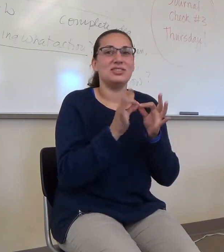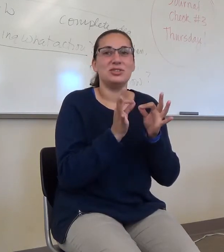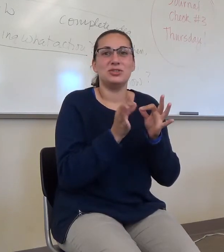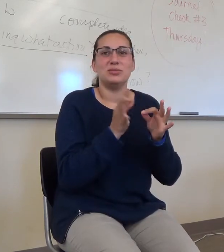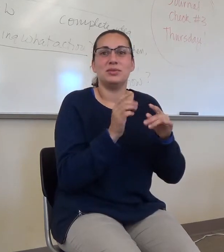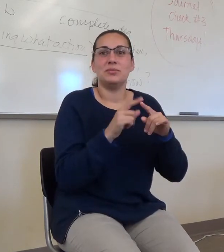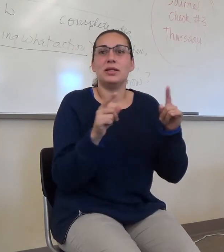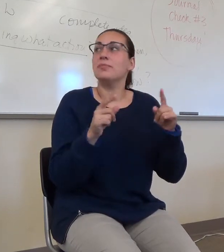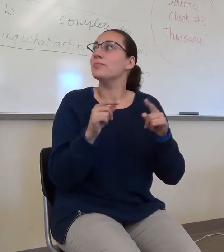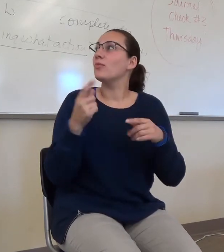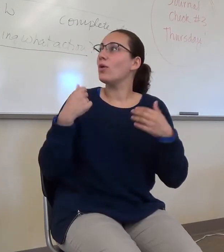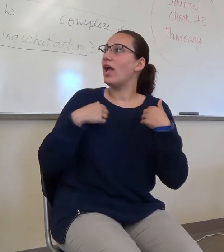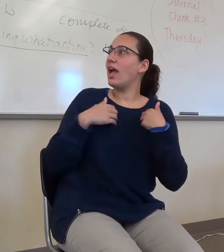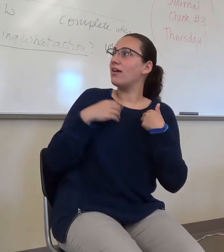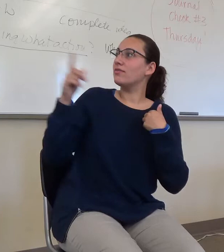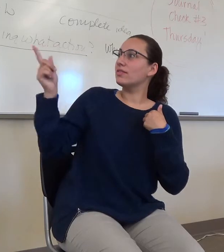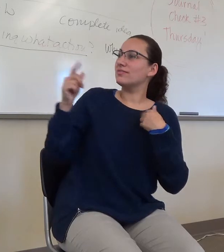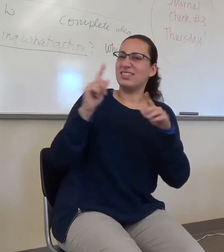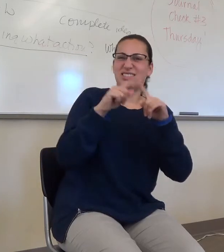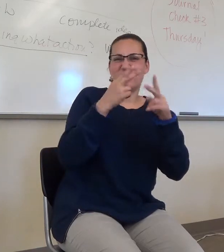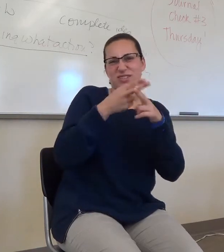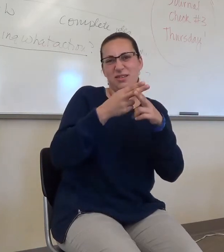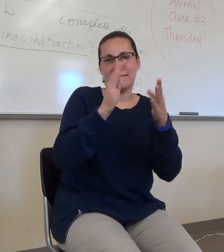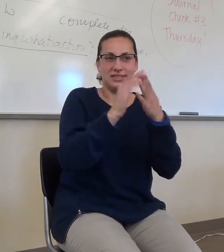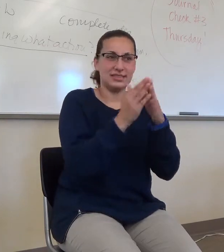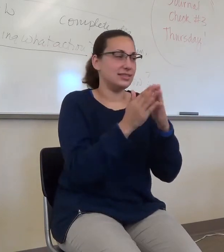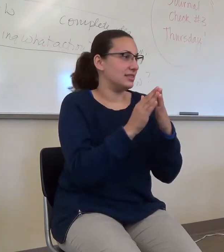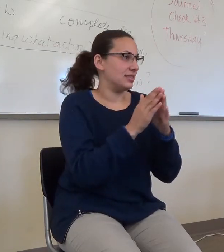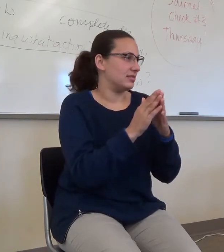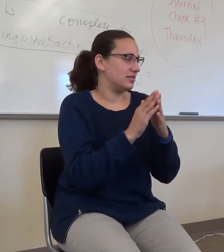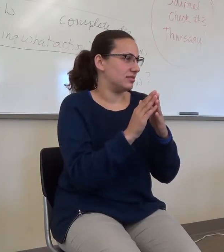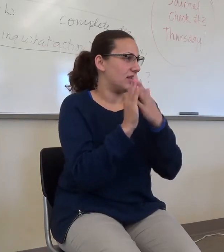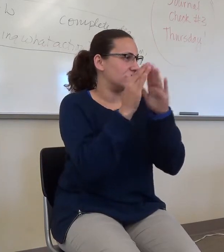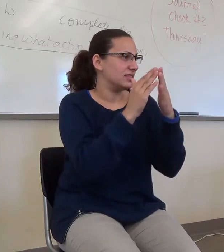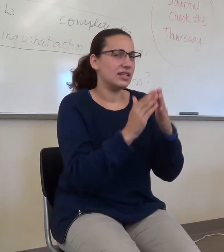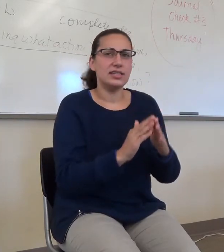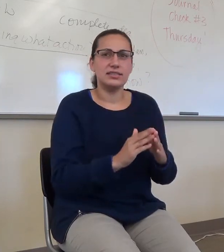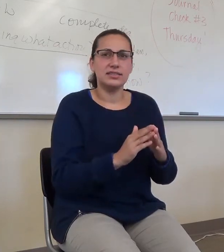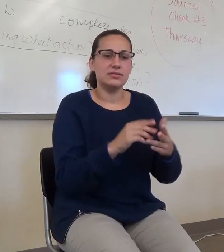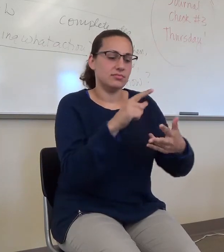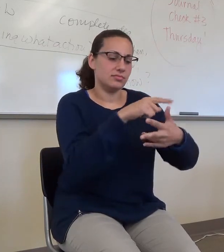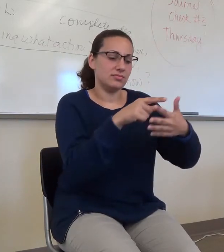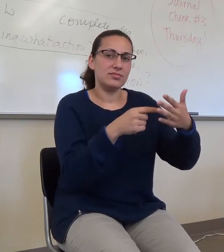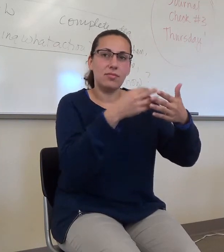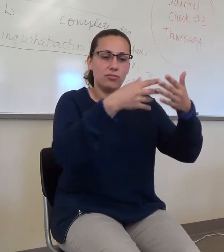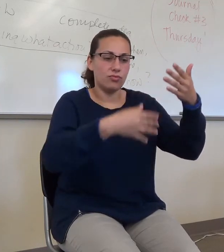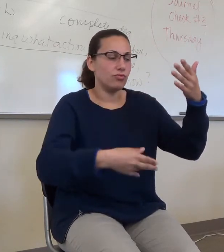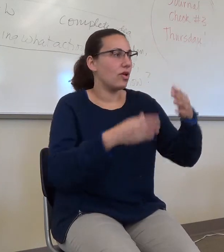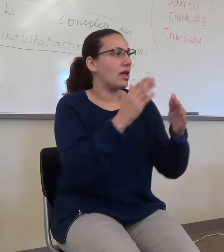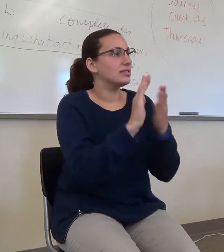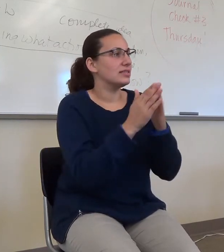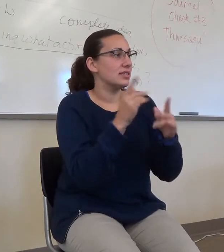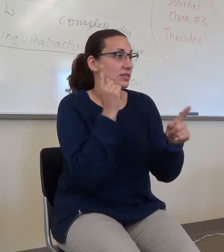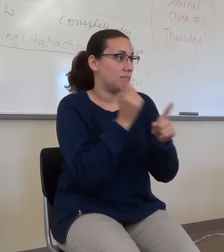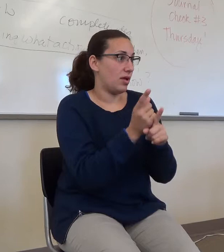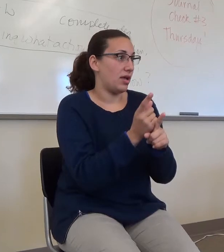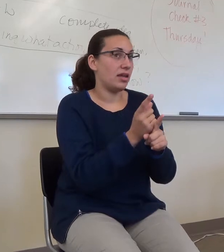Bridgeport, Cincinnati, Cleveland, Detroit, Los Angeles. What are those? Cities. Those are cities, okay? So maybe not